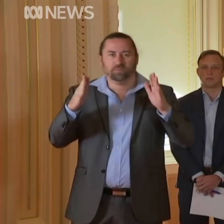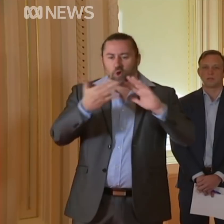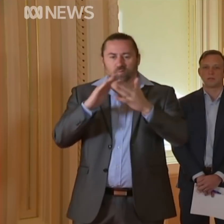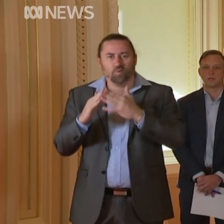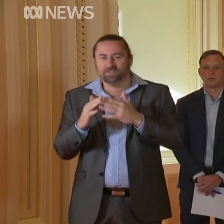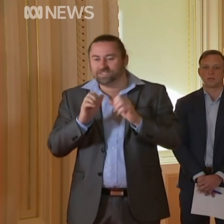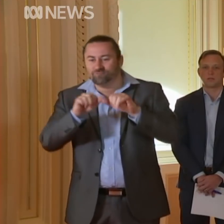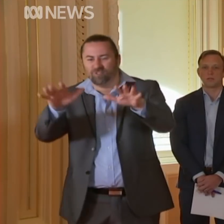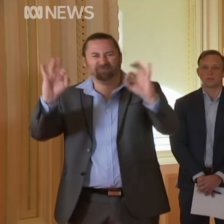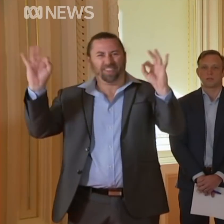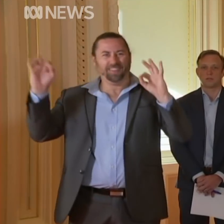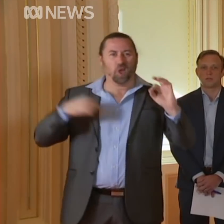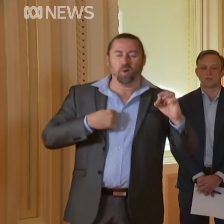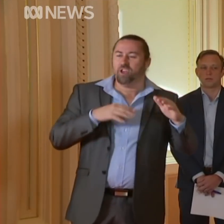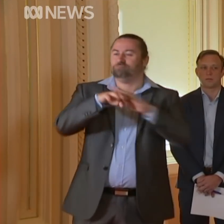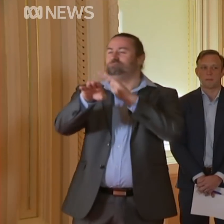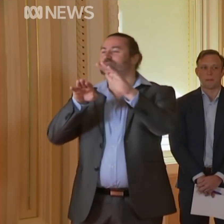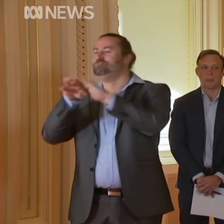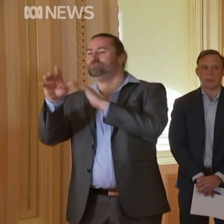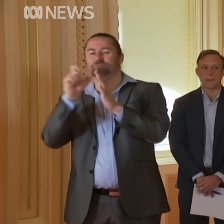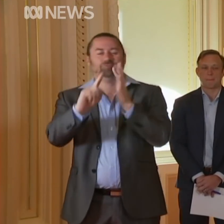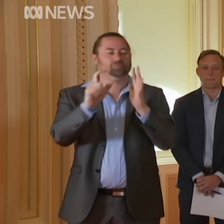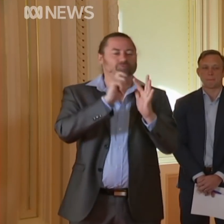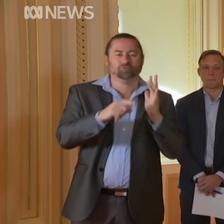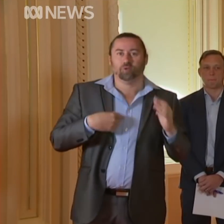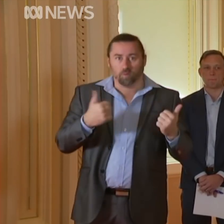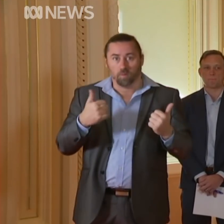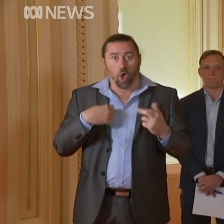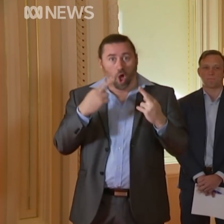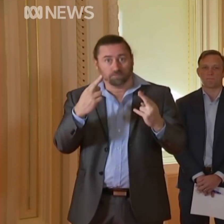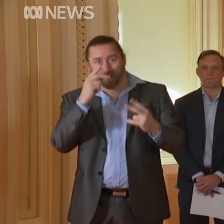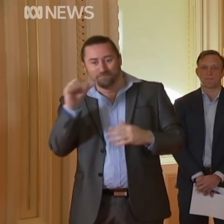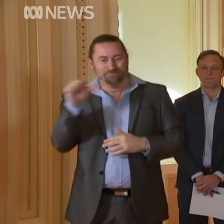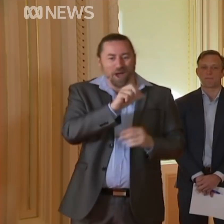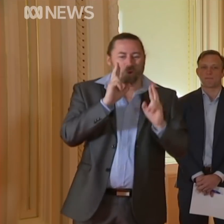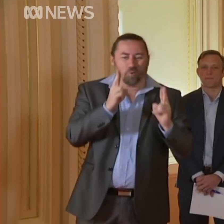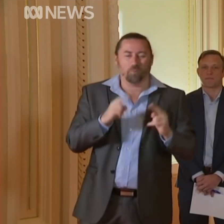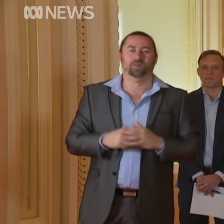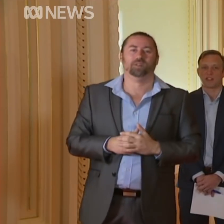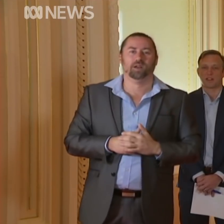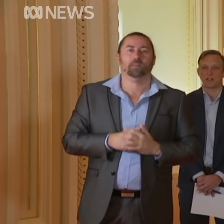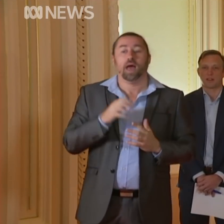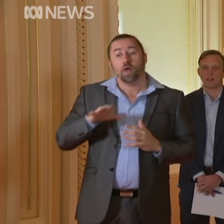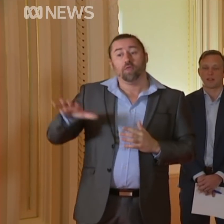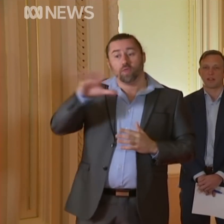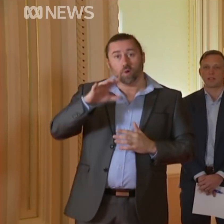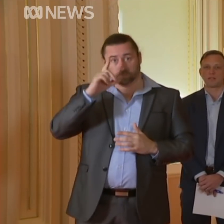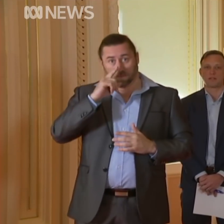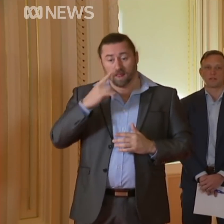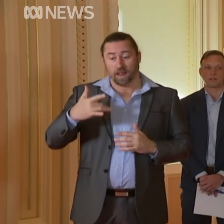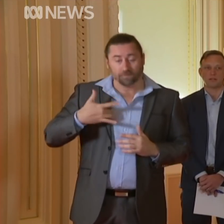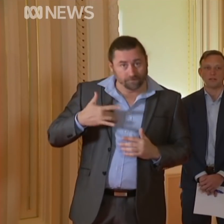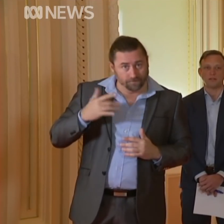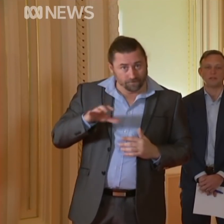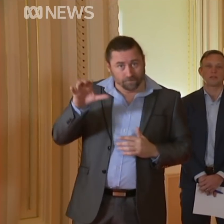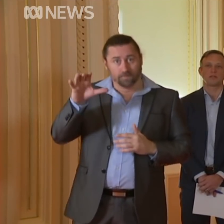community broadly, which is very, very appropriate, and we hope to get back to that position soon. But the suburbs these people do